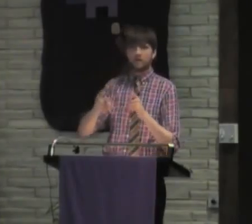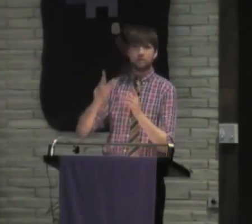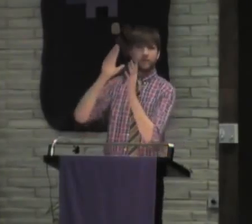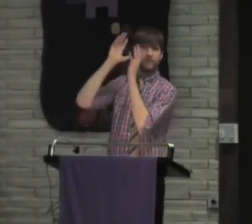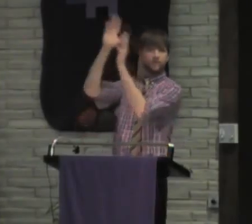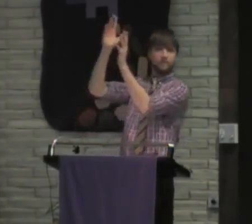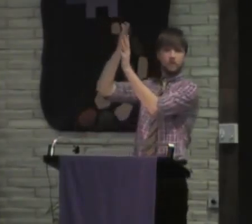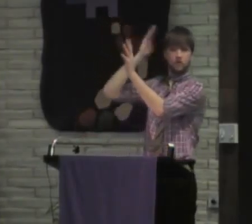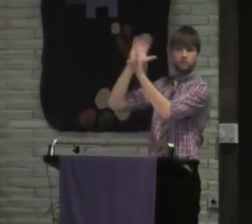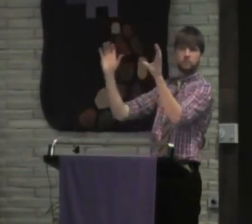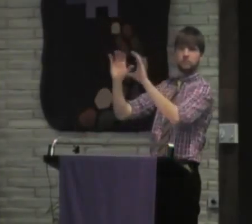detailed.